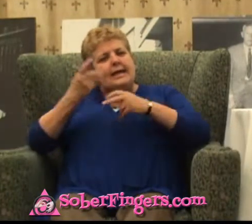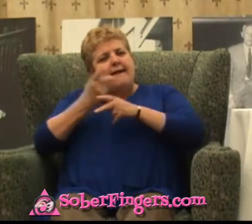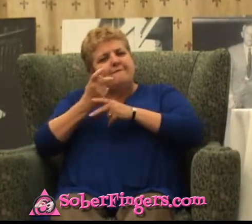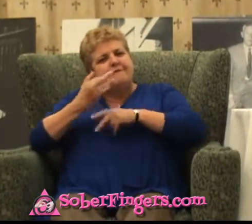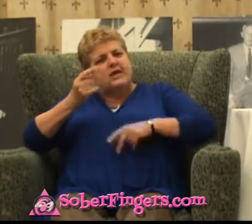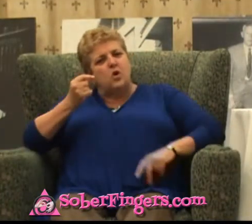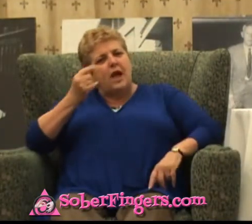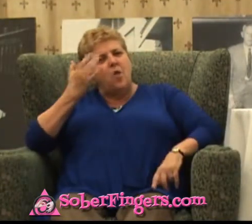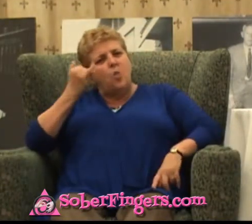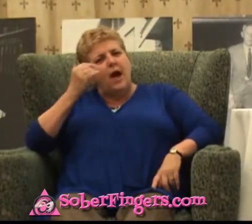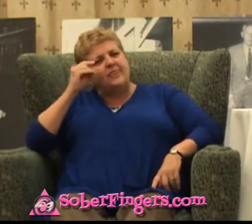always left.